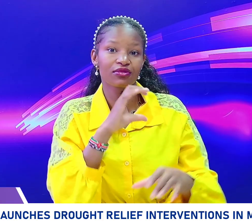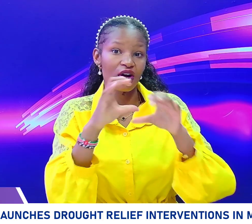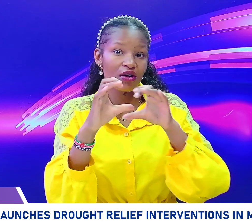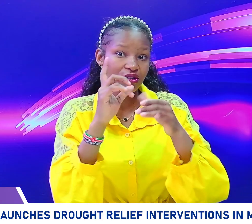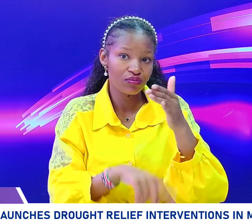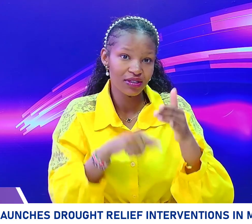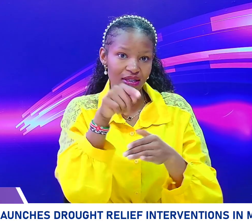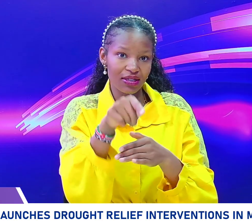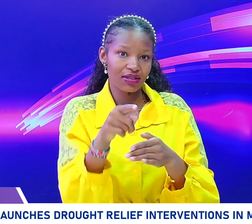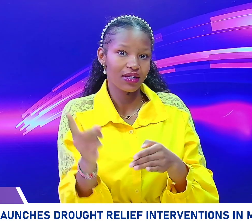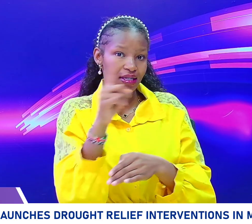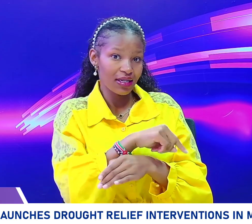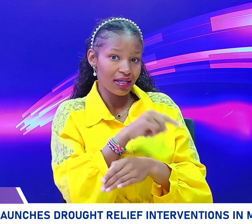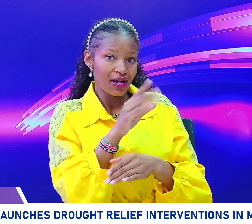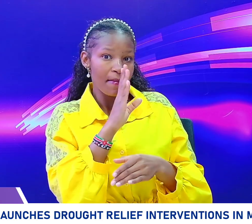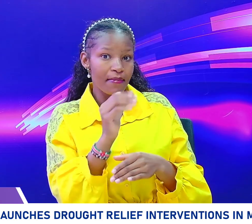severely affected by the prolonged dry spell.